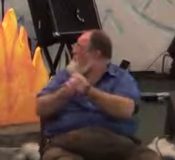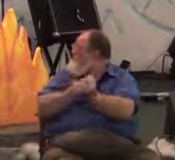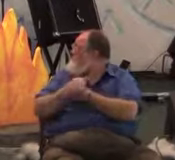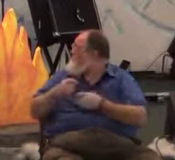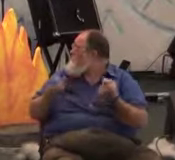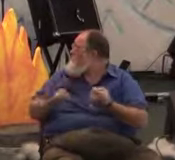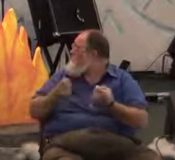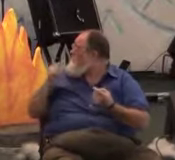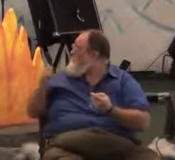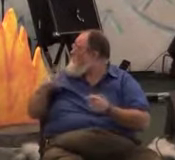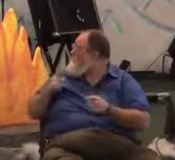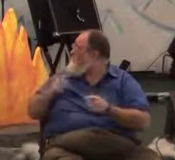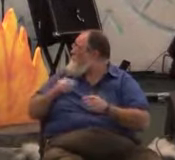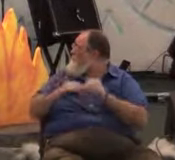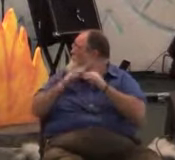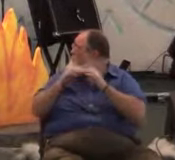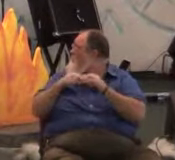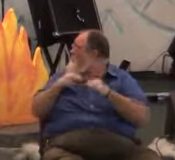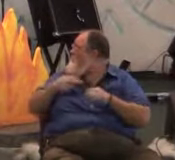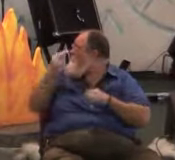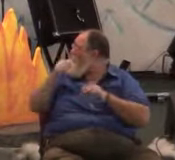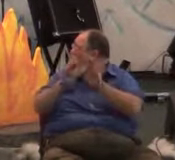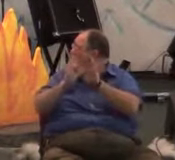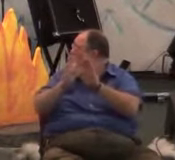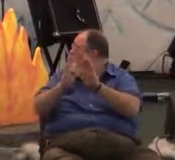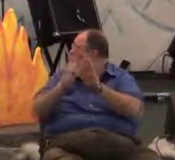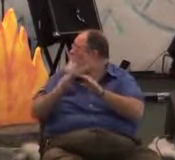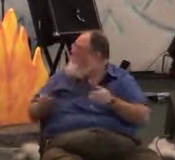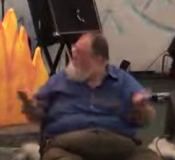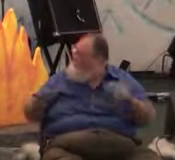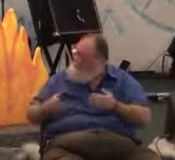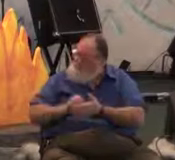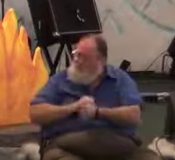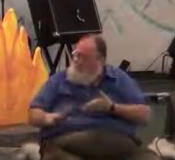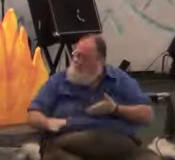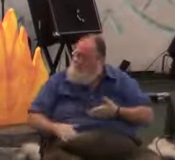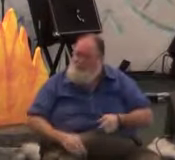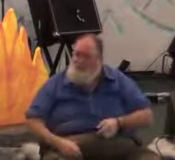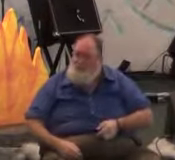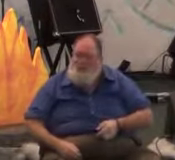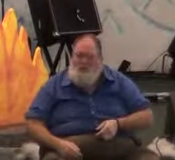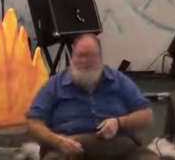destruction. If you quarrel, you love sin. You're a sin lover if you're a quarreler.